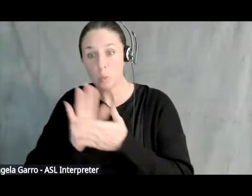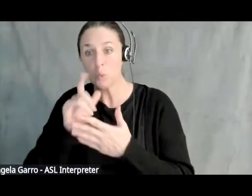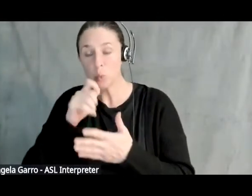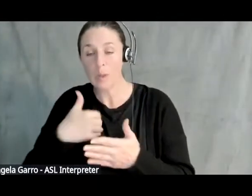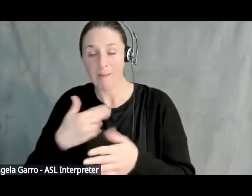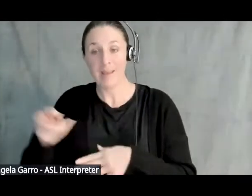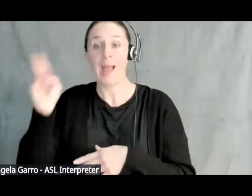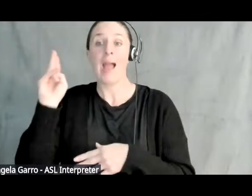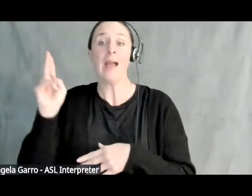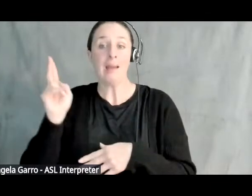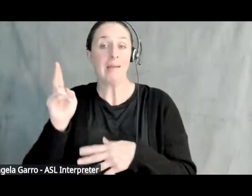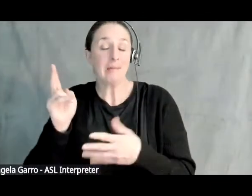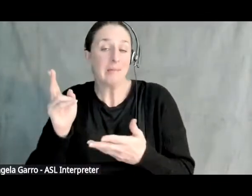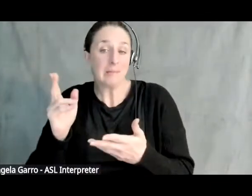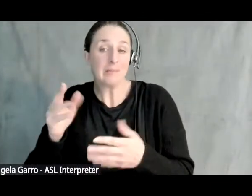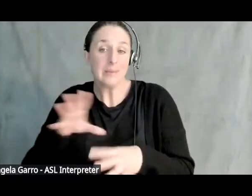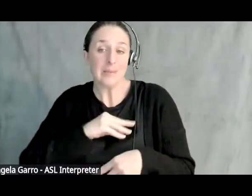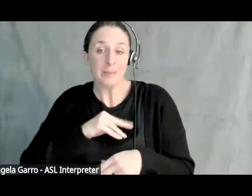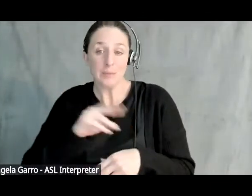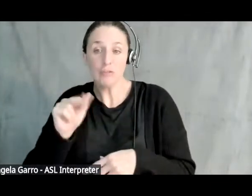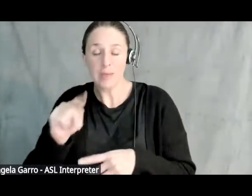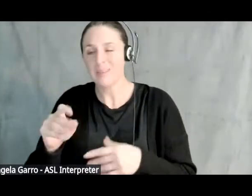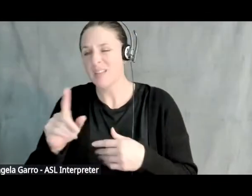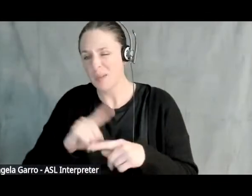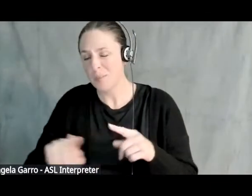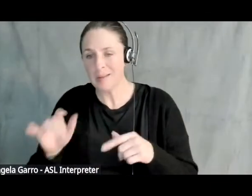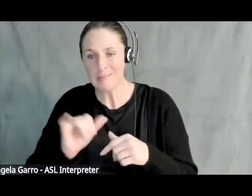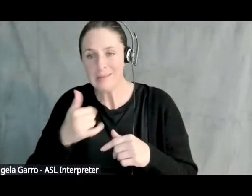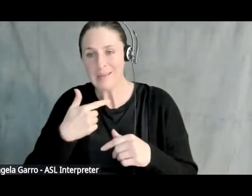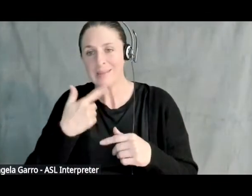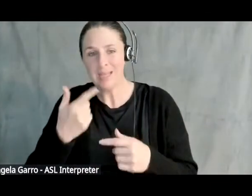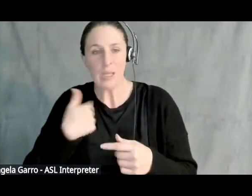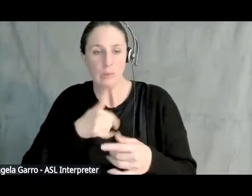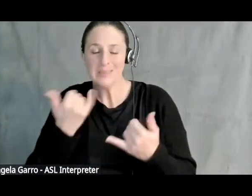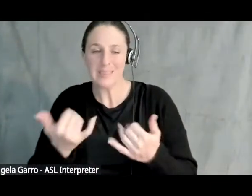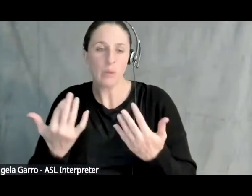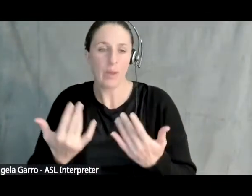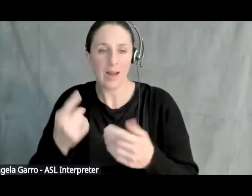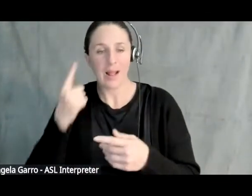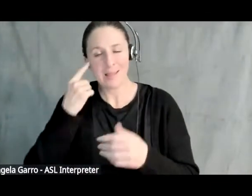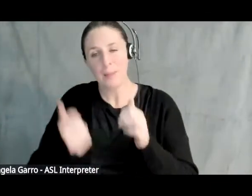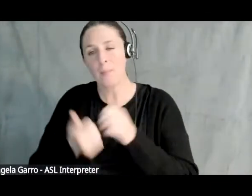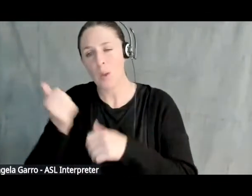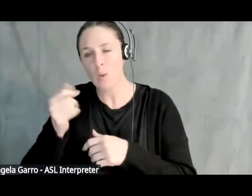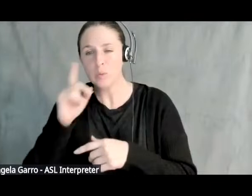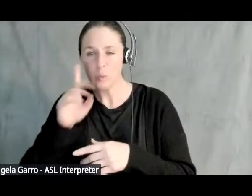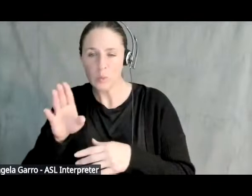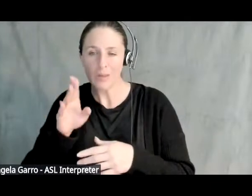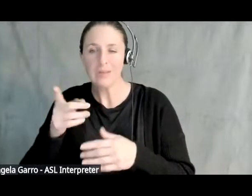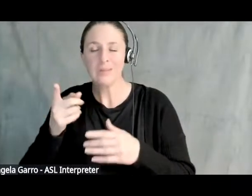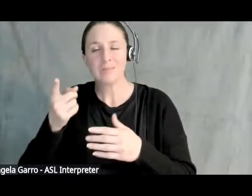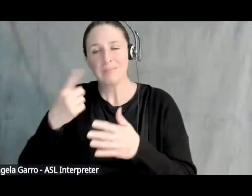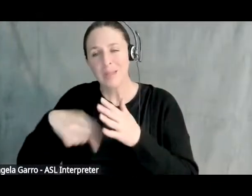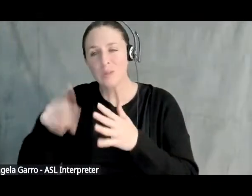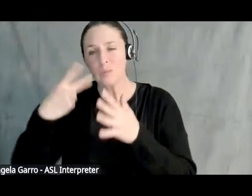But yeah, like I said, we're still waiting. I think most are set to come out next week or in 2